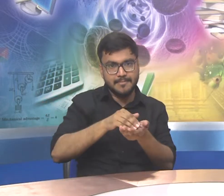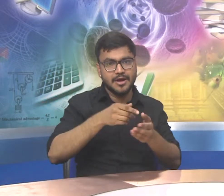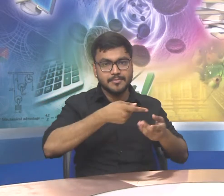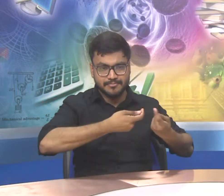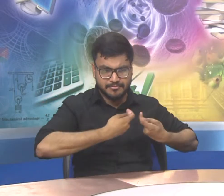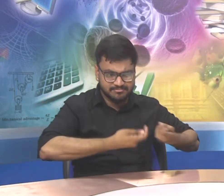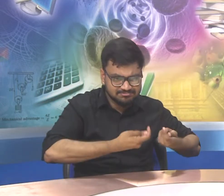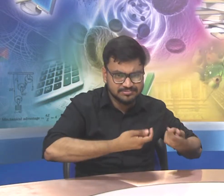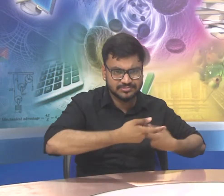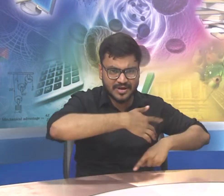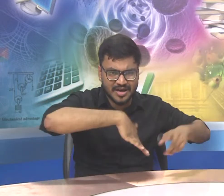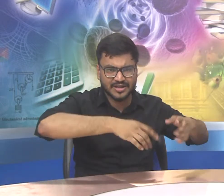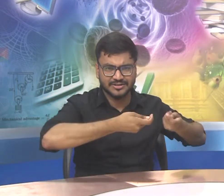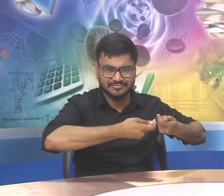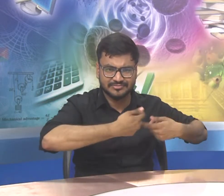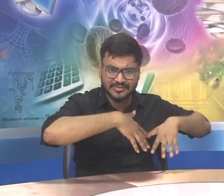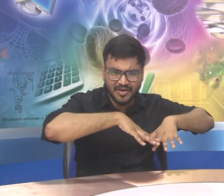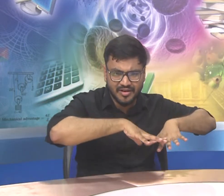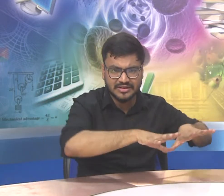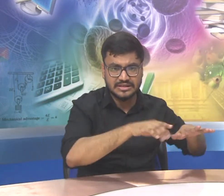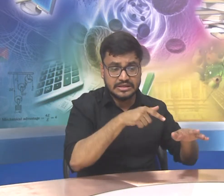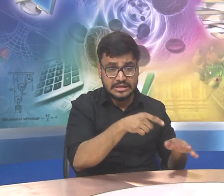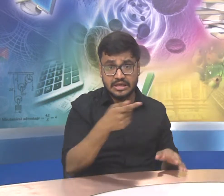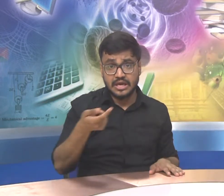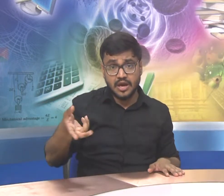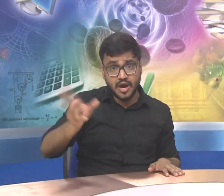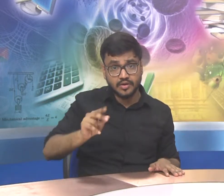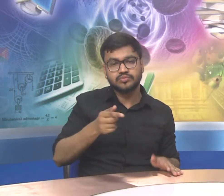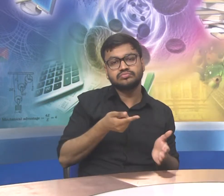to draw amount up to a specified limit,